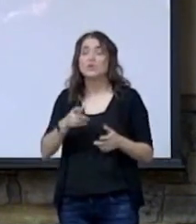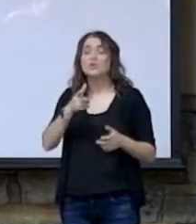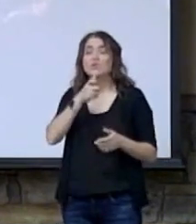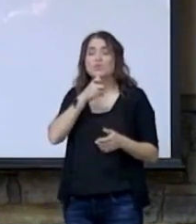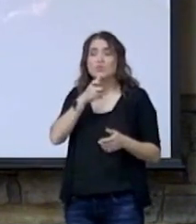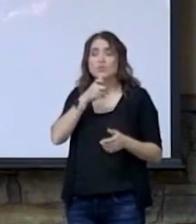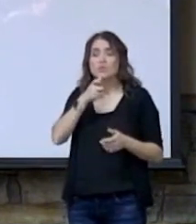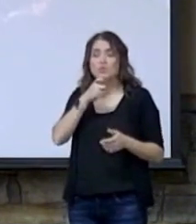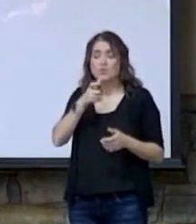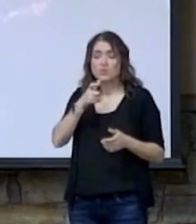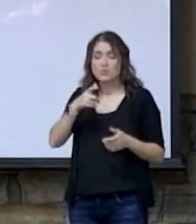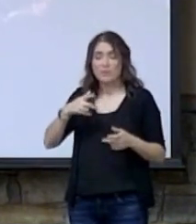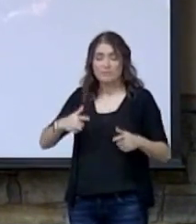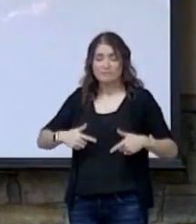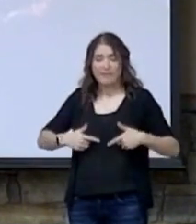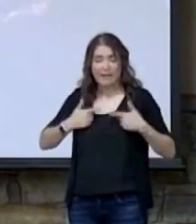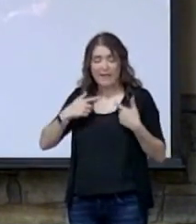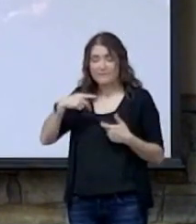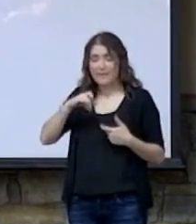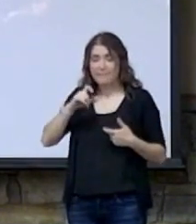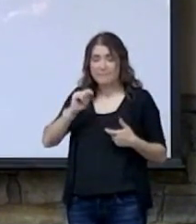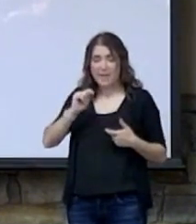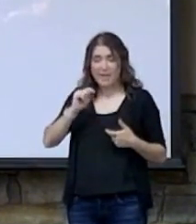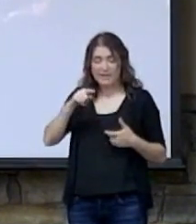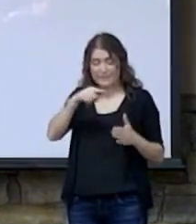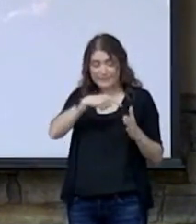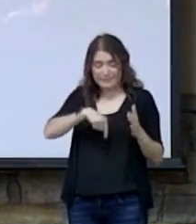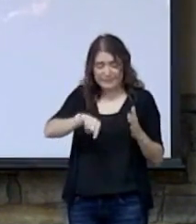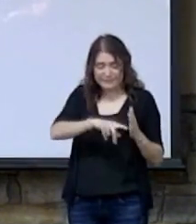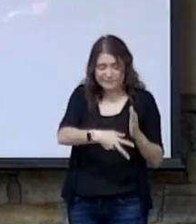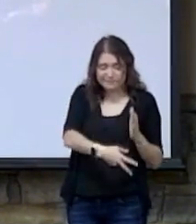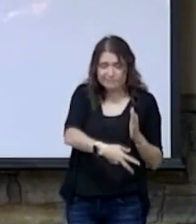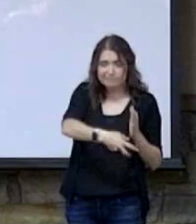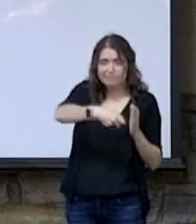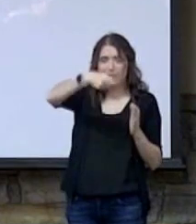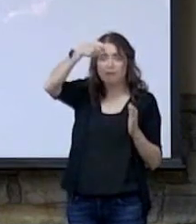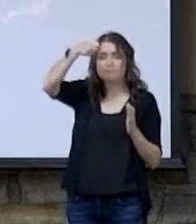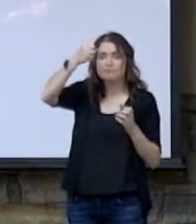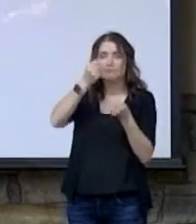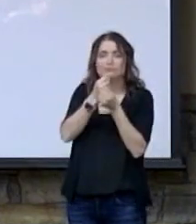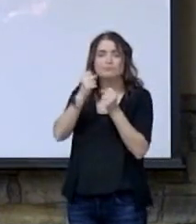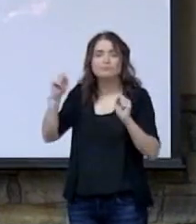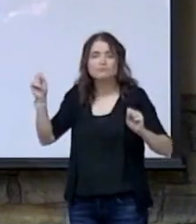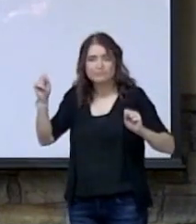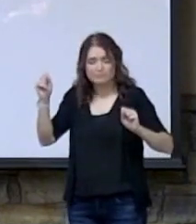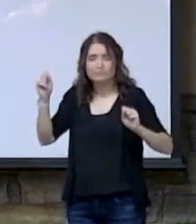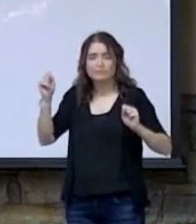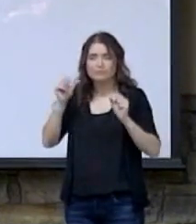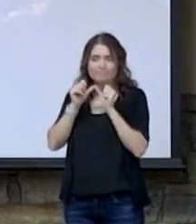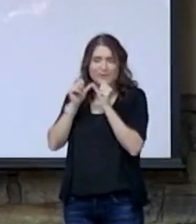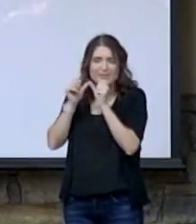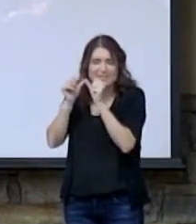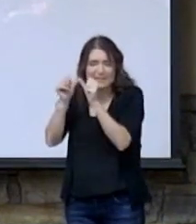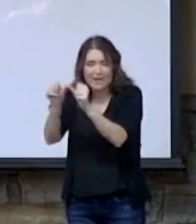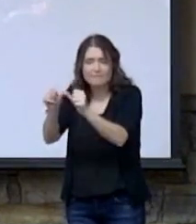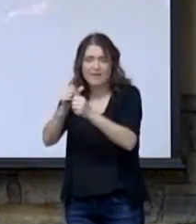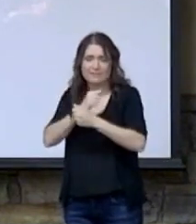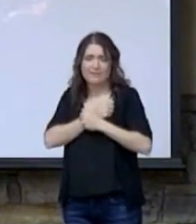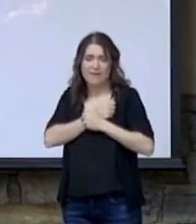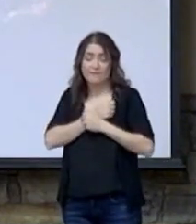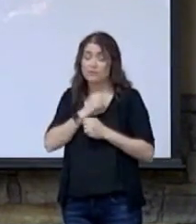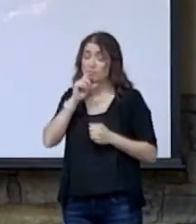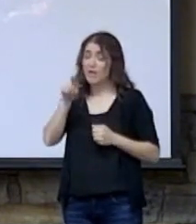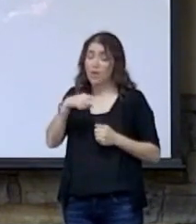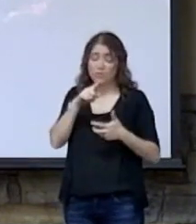pit and crowns you with steadfast love and mercy. It's not just forgiveness, it's not